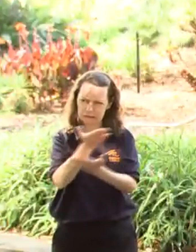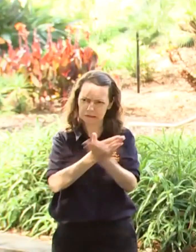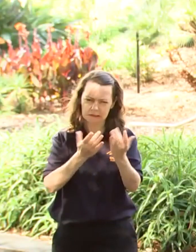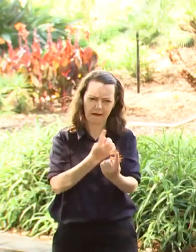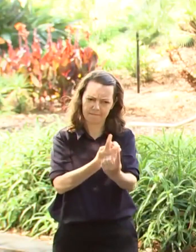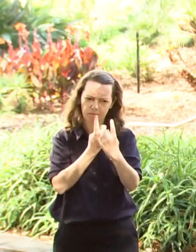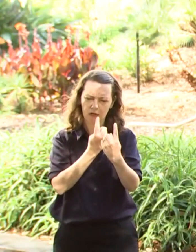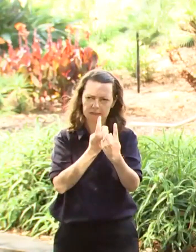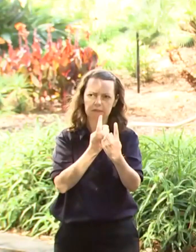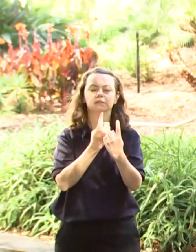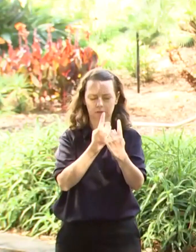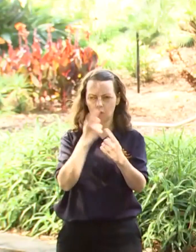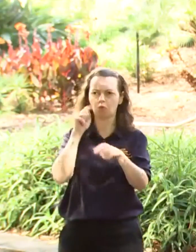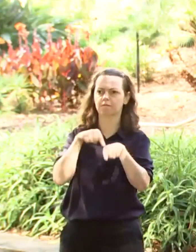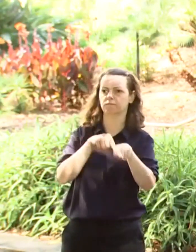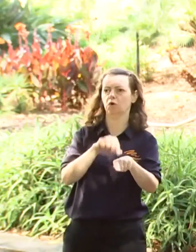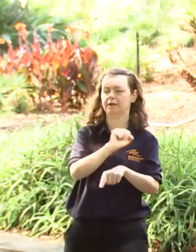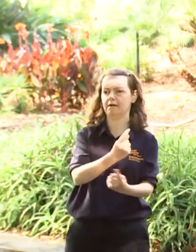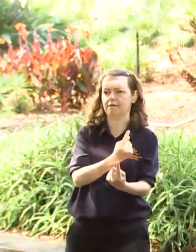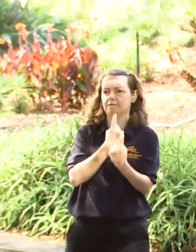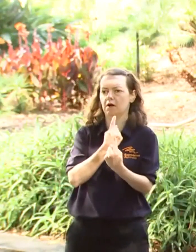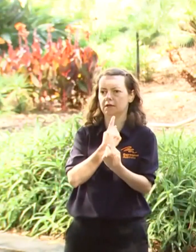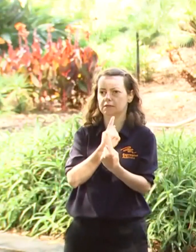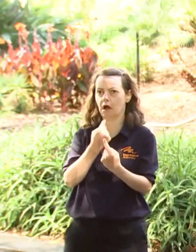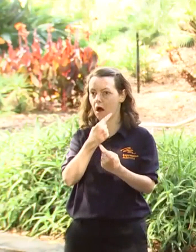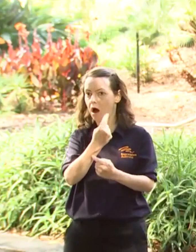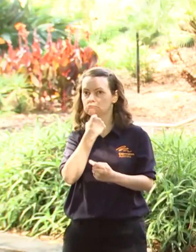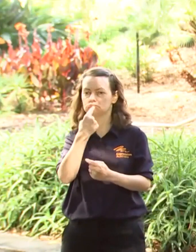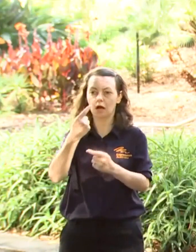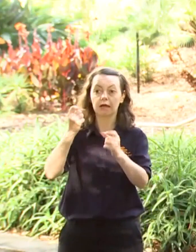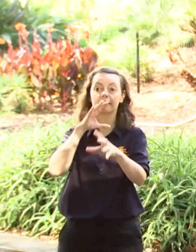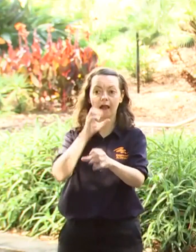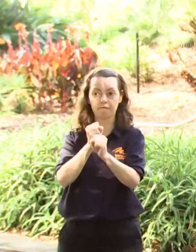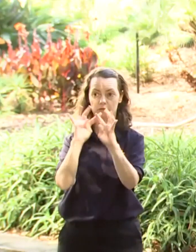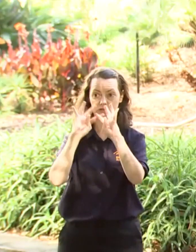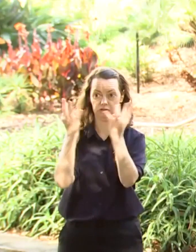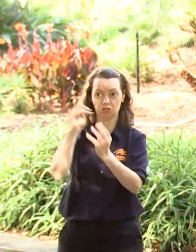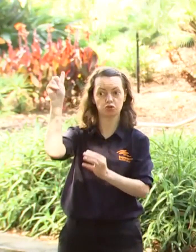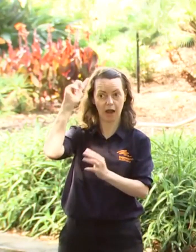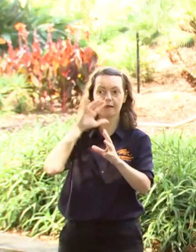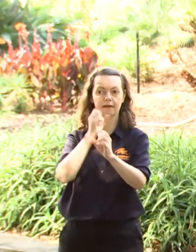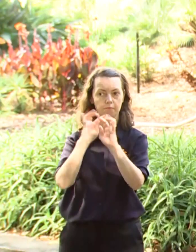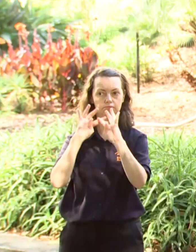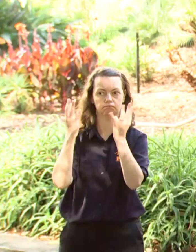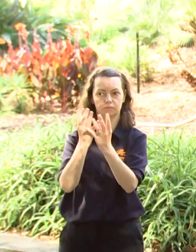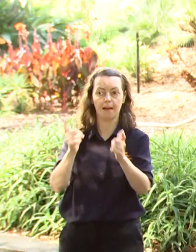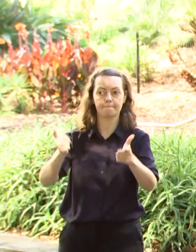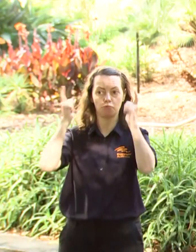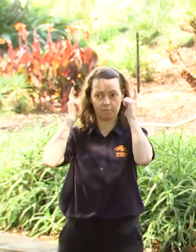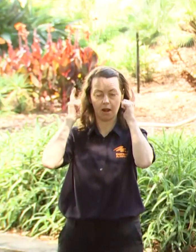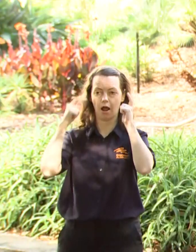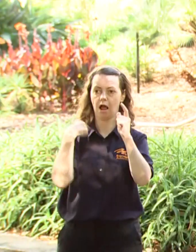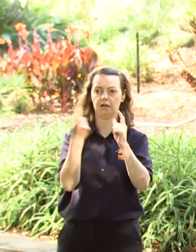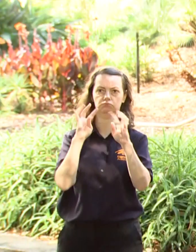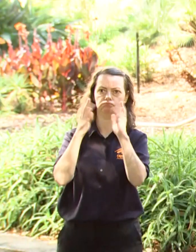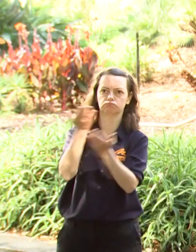Brisbane. So do I, and that's exactly what we'll be briefed on by Anastasia personally at the National Cabinet meeting, which starts very, very soon. And would